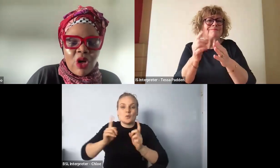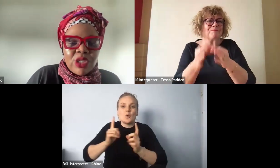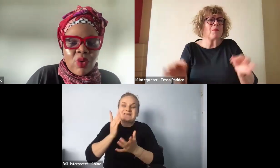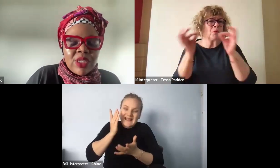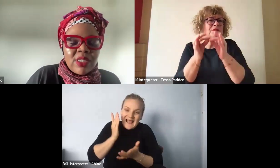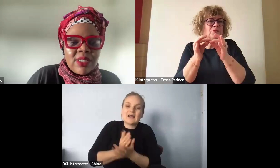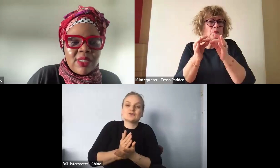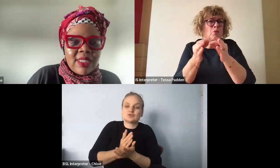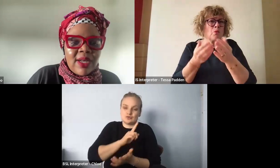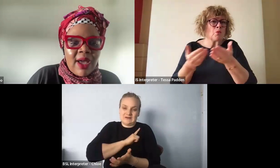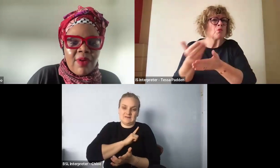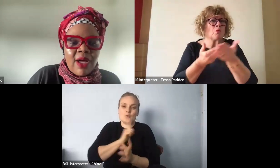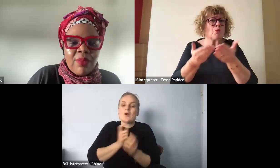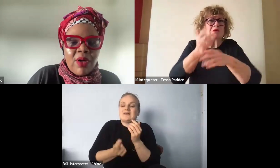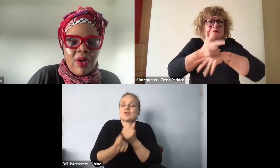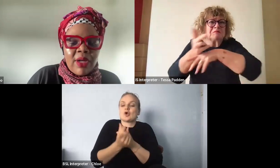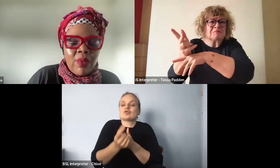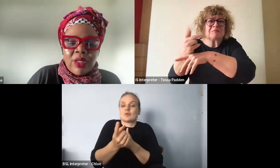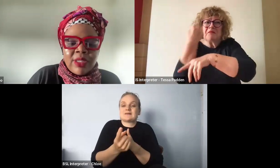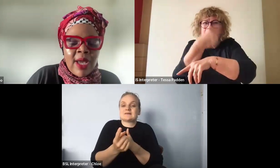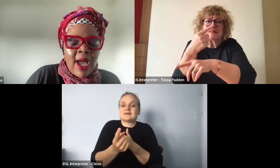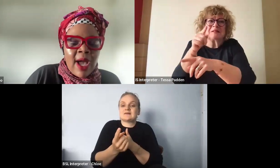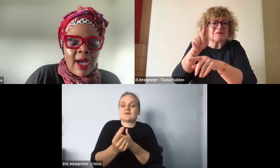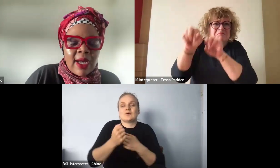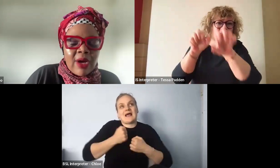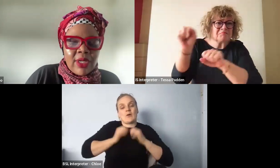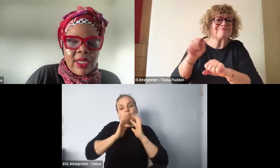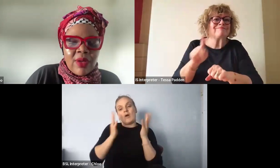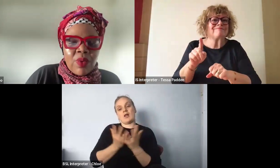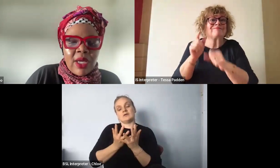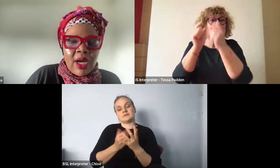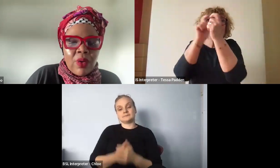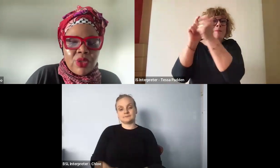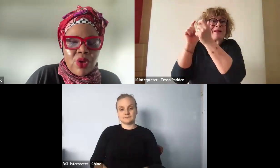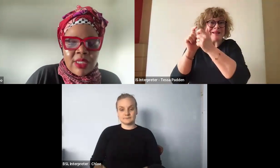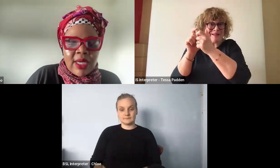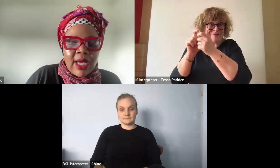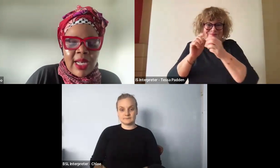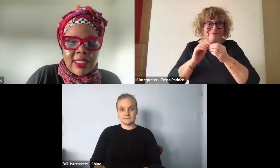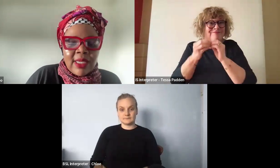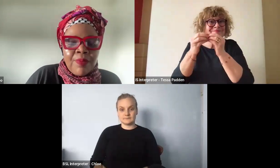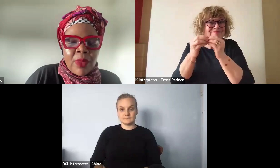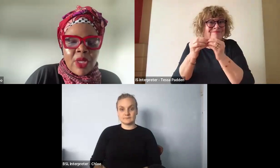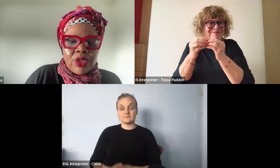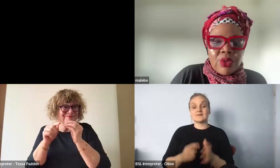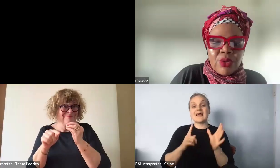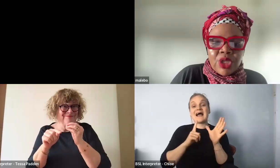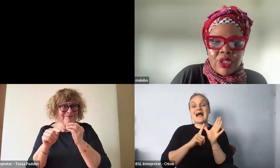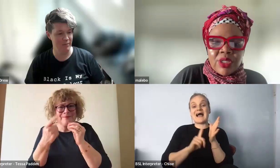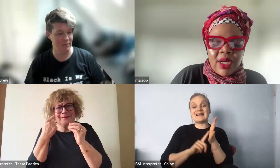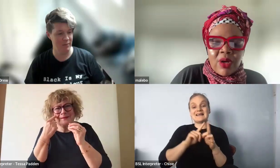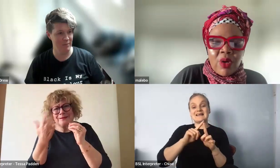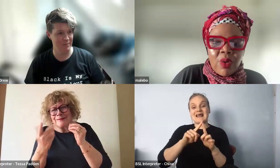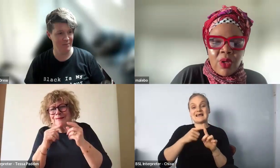what kind of consequences does it have on our world. Currently, we are going to ask Alexei